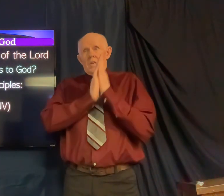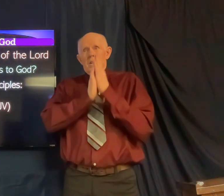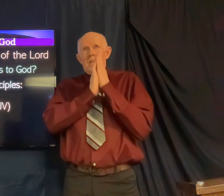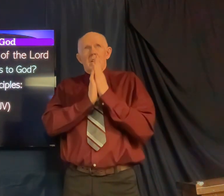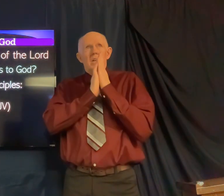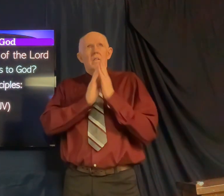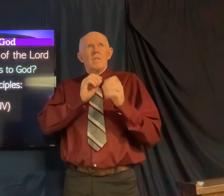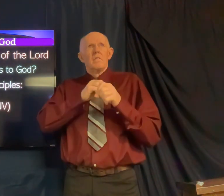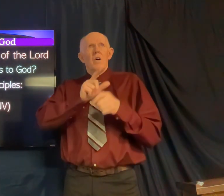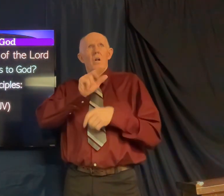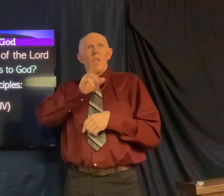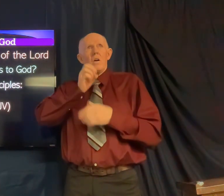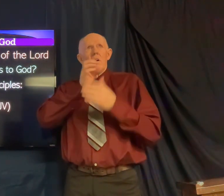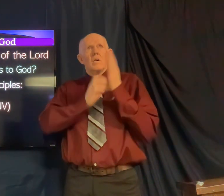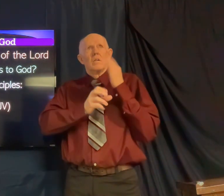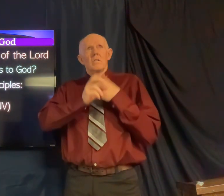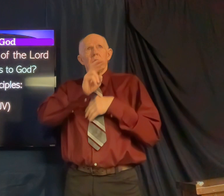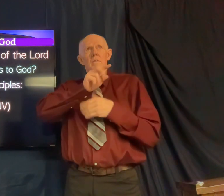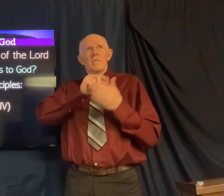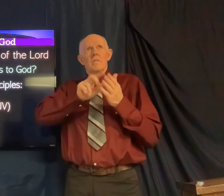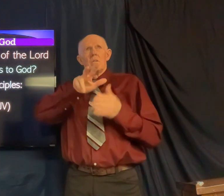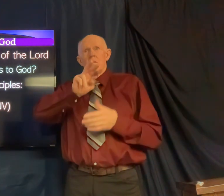And Jesus prayed in